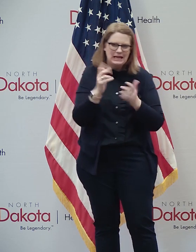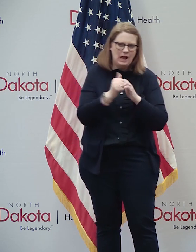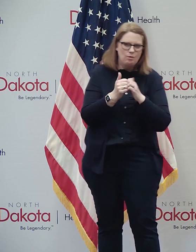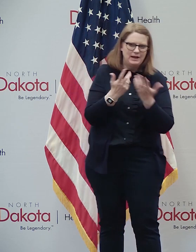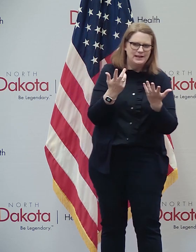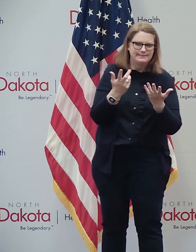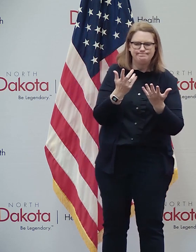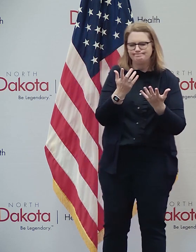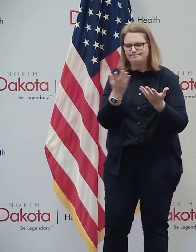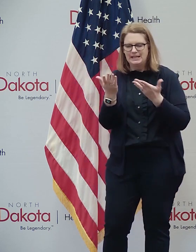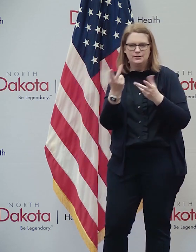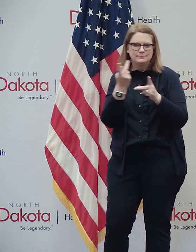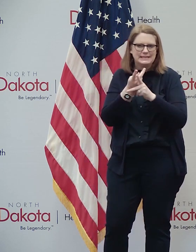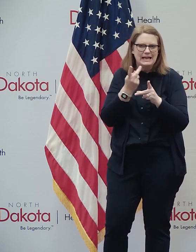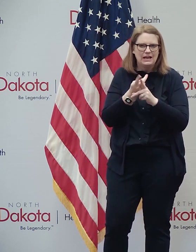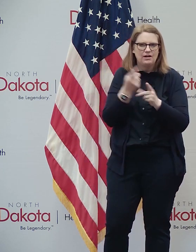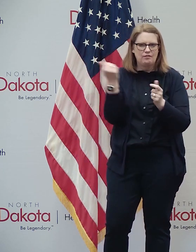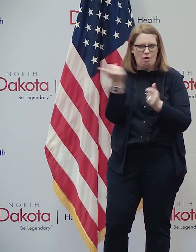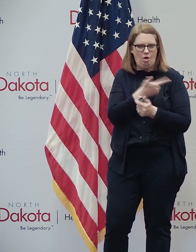volume. The